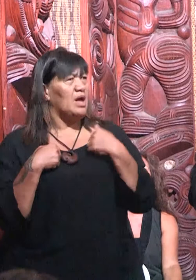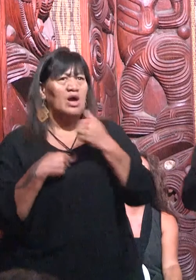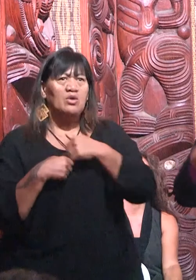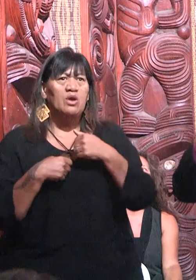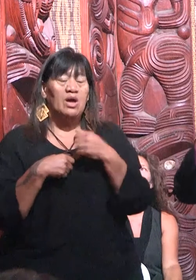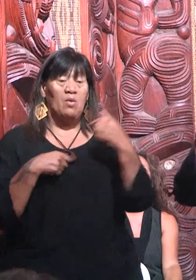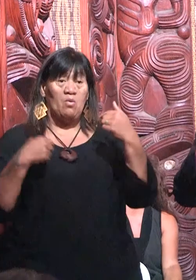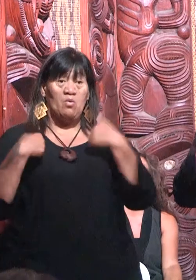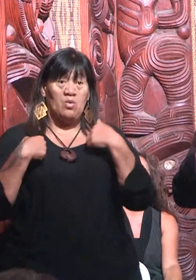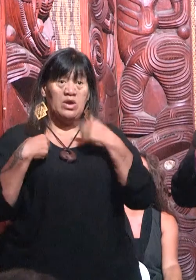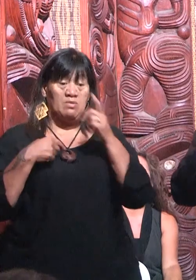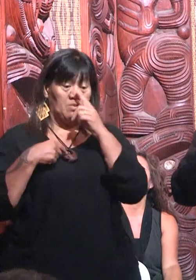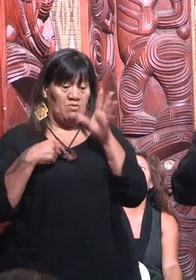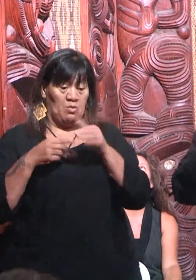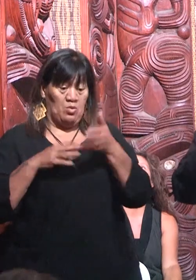the Heningaro,